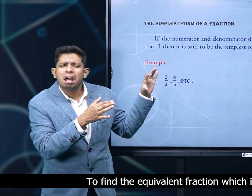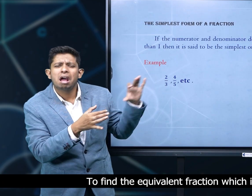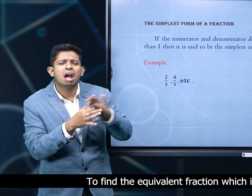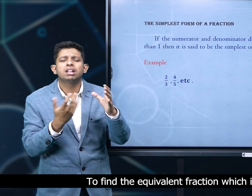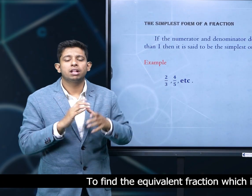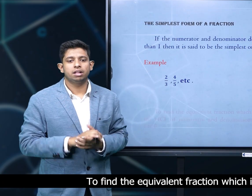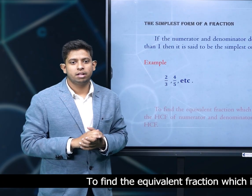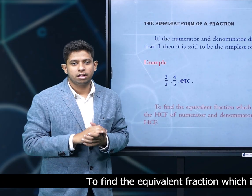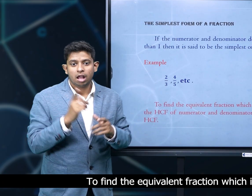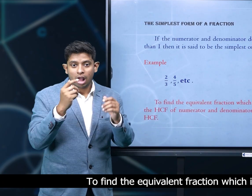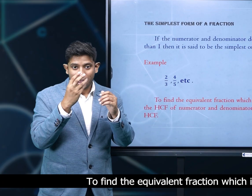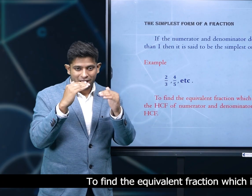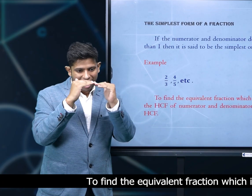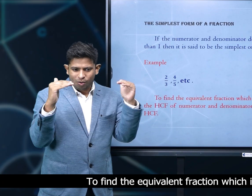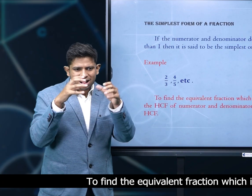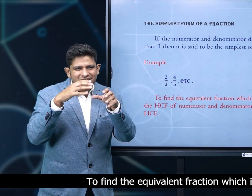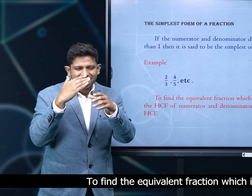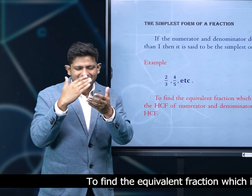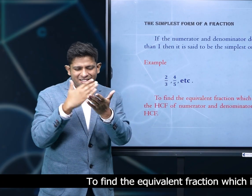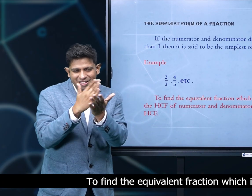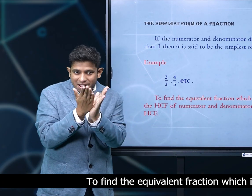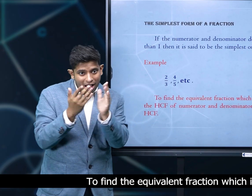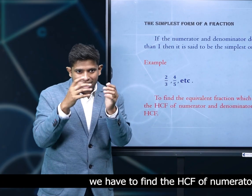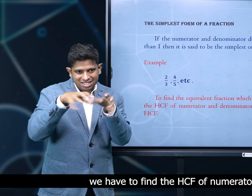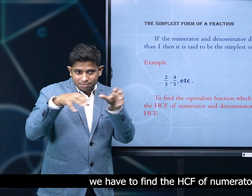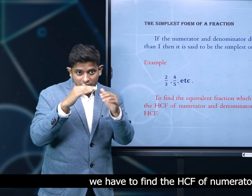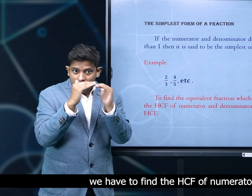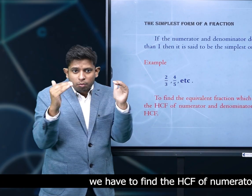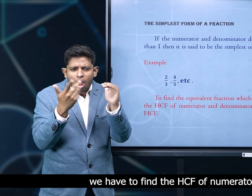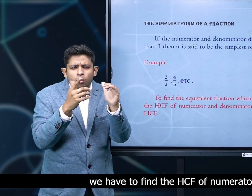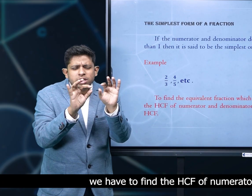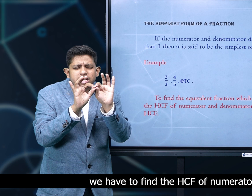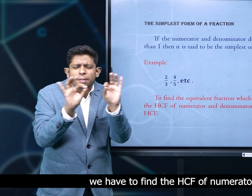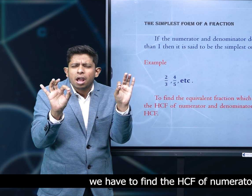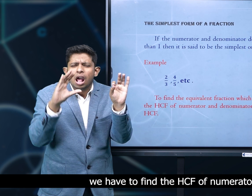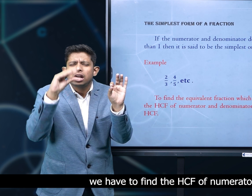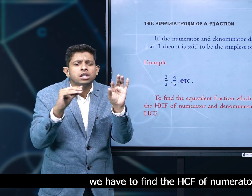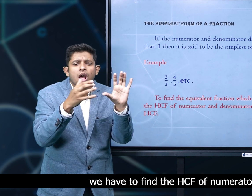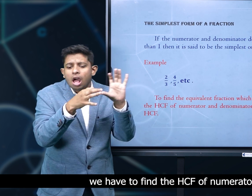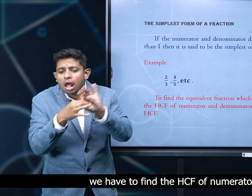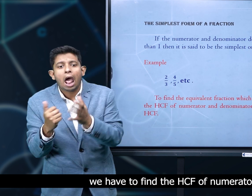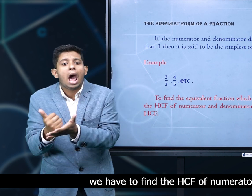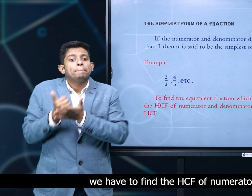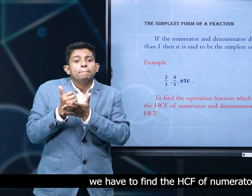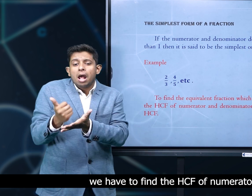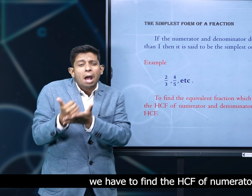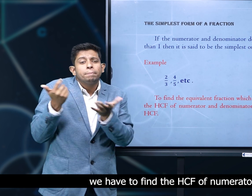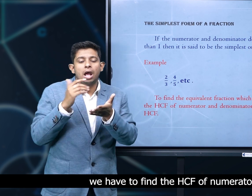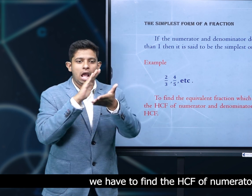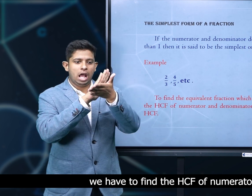To find the equivalent fraction, which is the simplest form, we have to find the HCF of numerator and